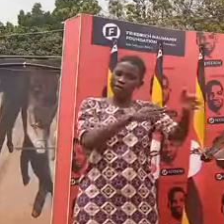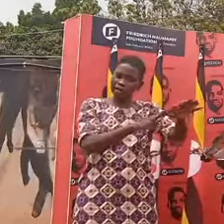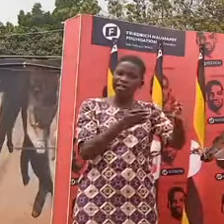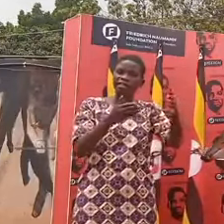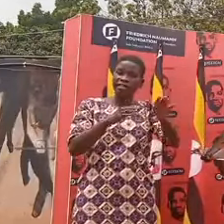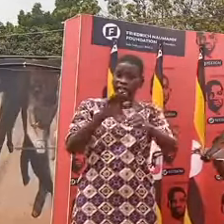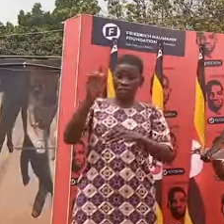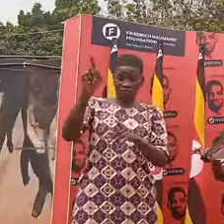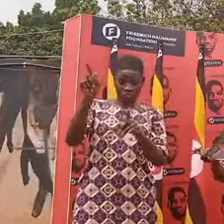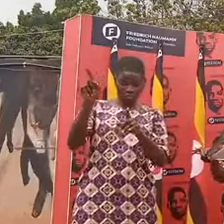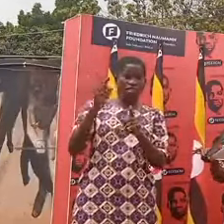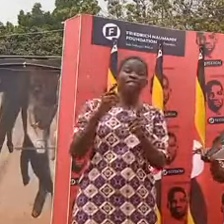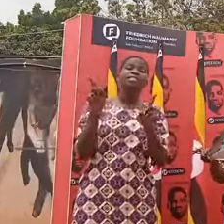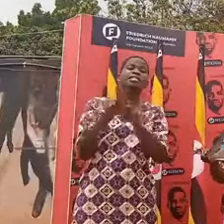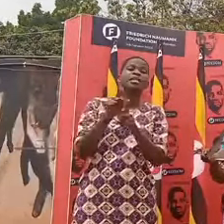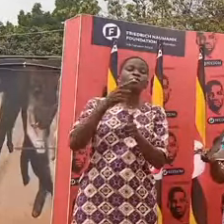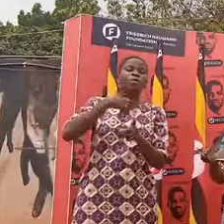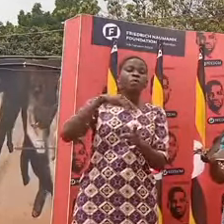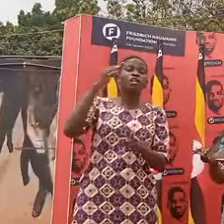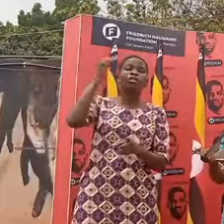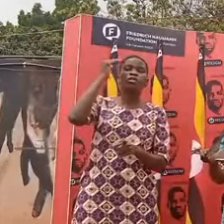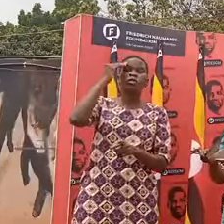abduction.